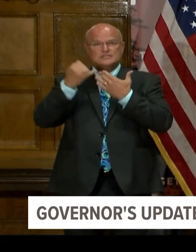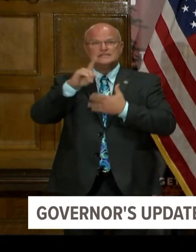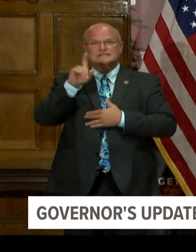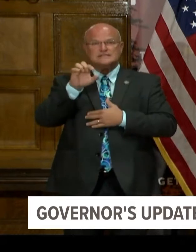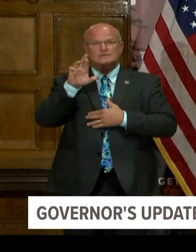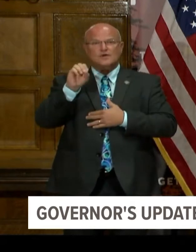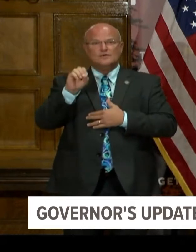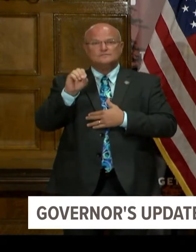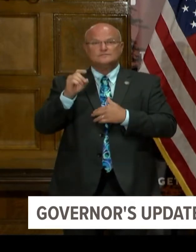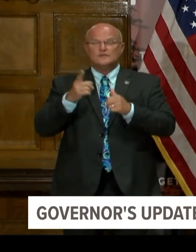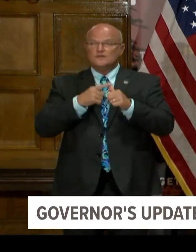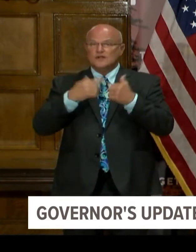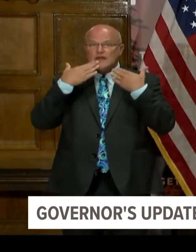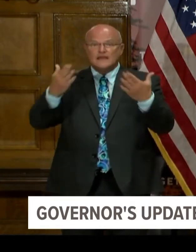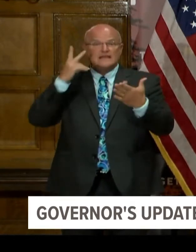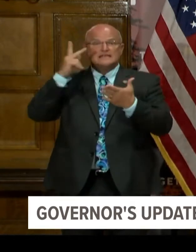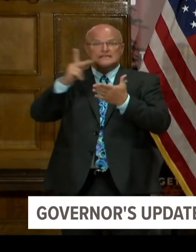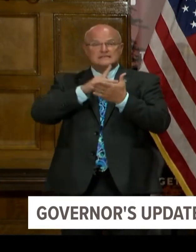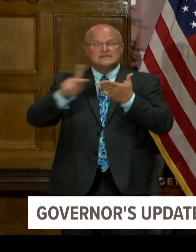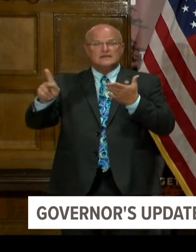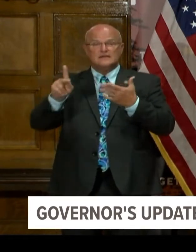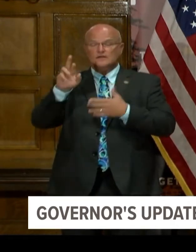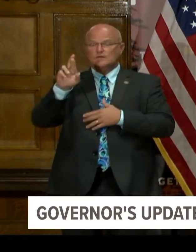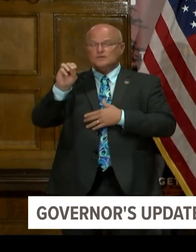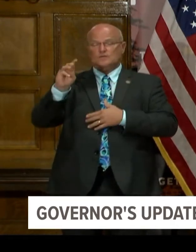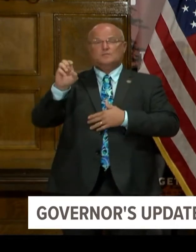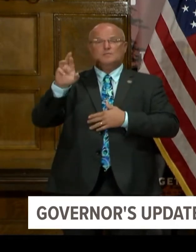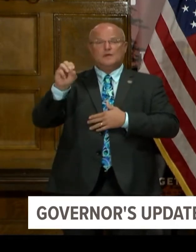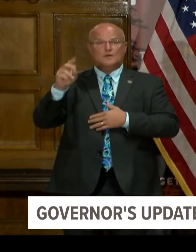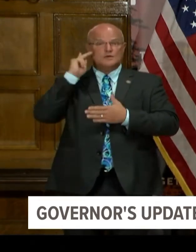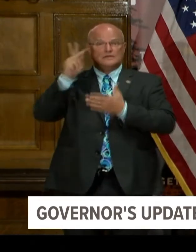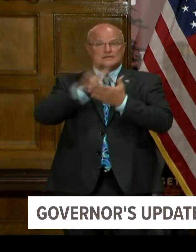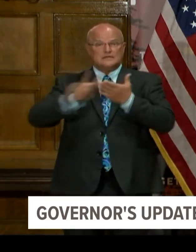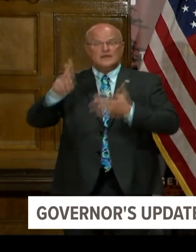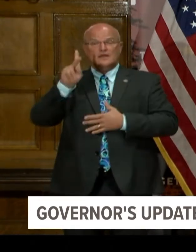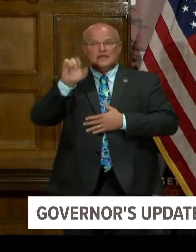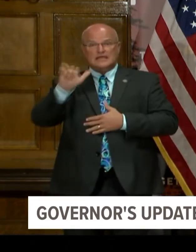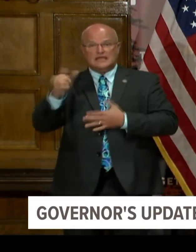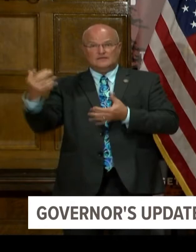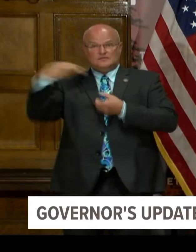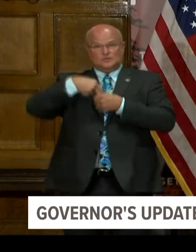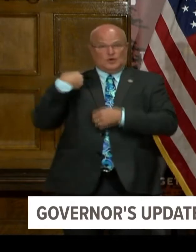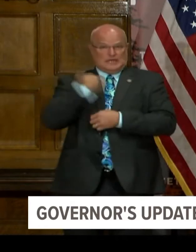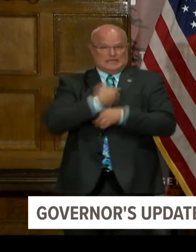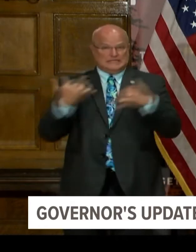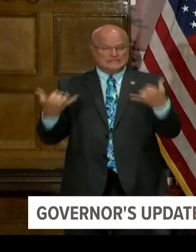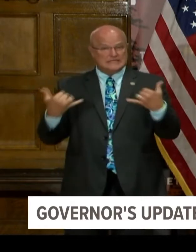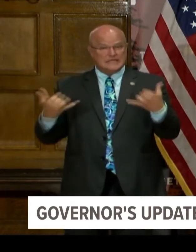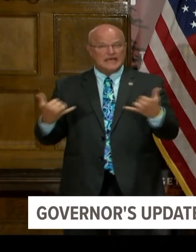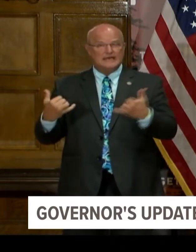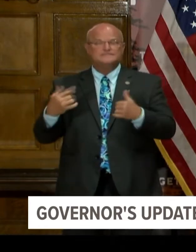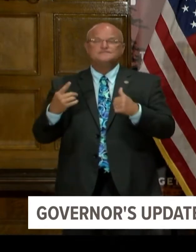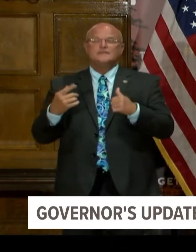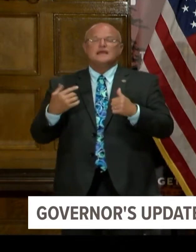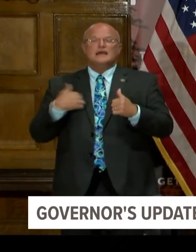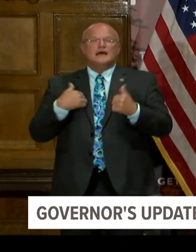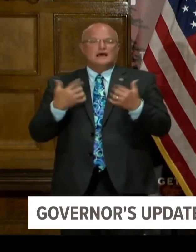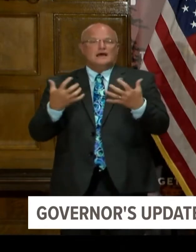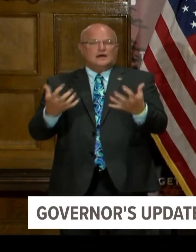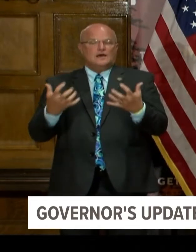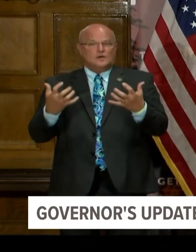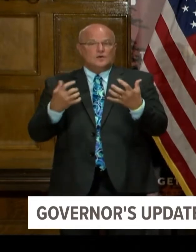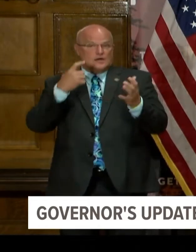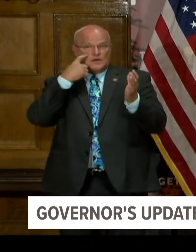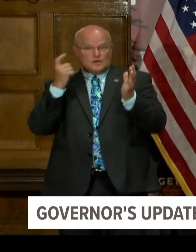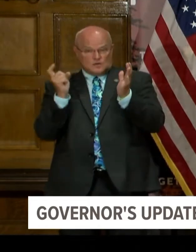First, thank you to Secretary Romero and Secretary Key for joining me today. And I first want